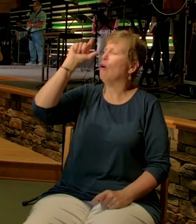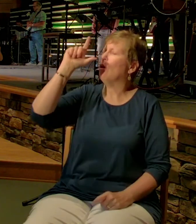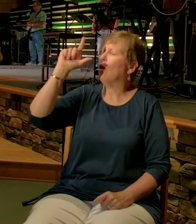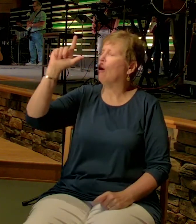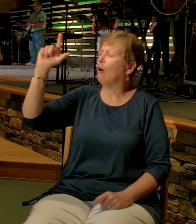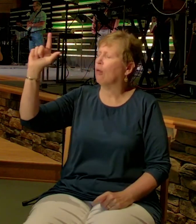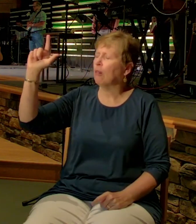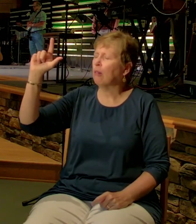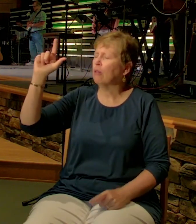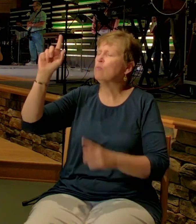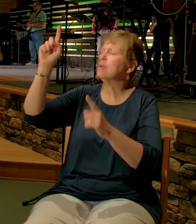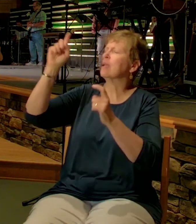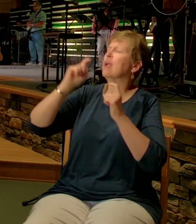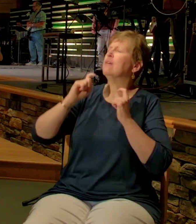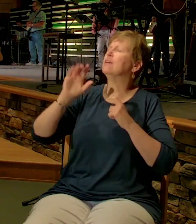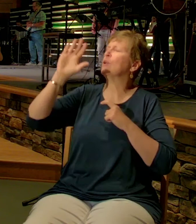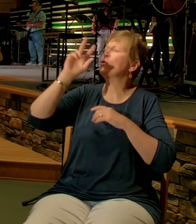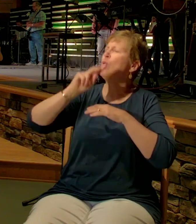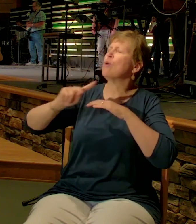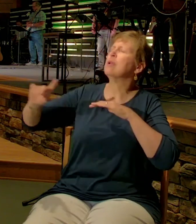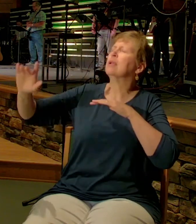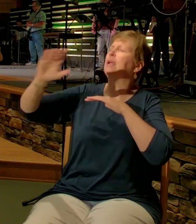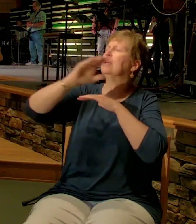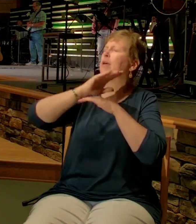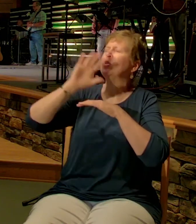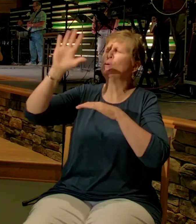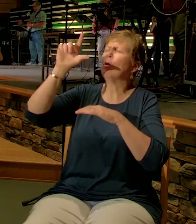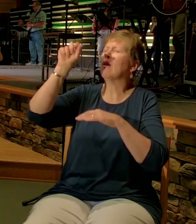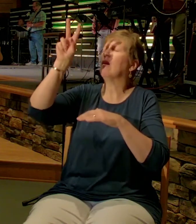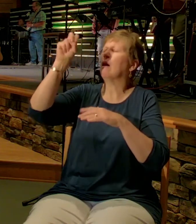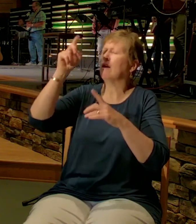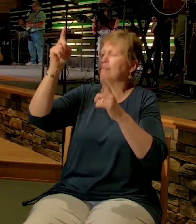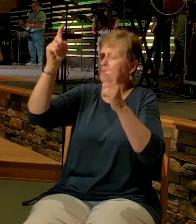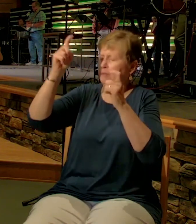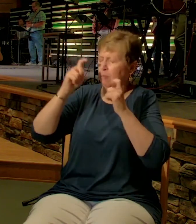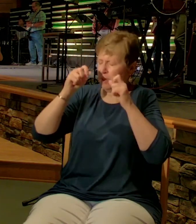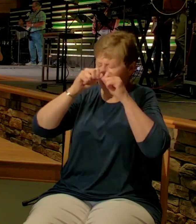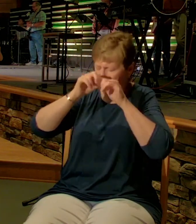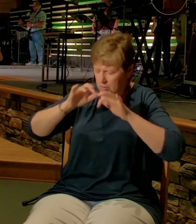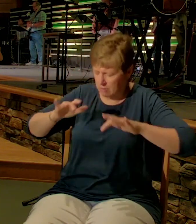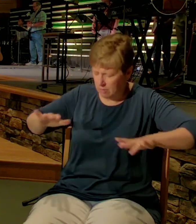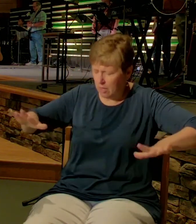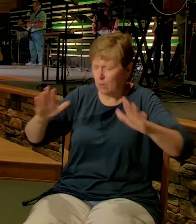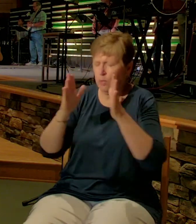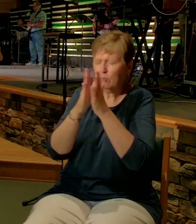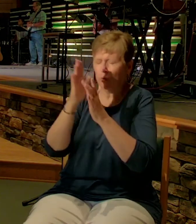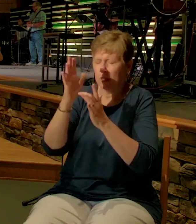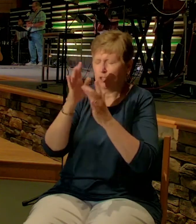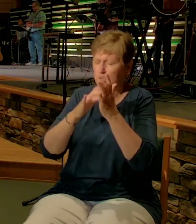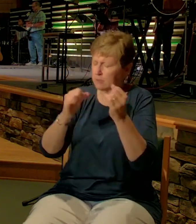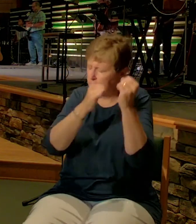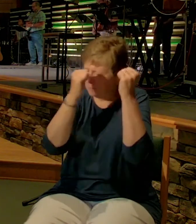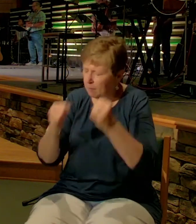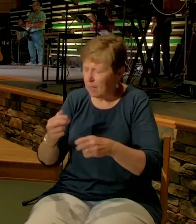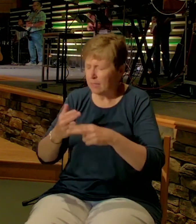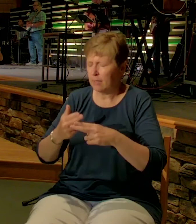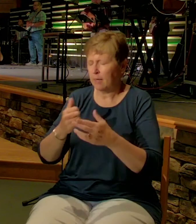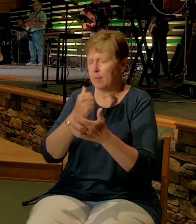kingdom. Lord, may your love come down. And we pray all this in Jesus' mighty name. Amen.